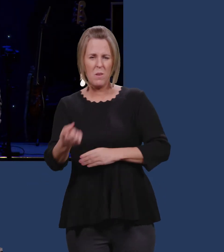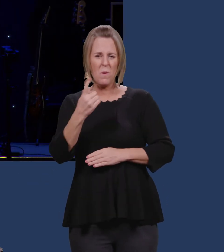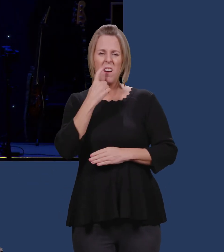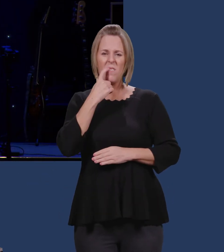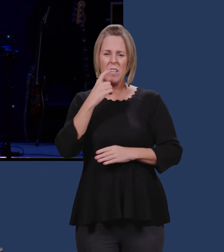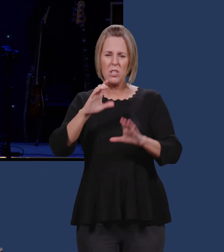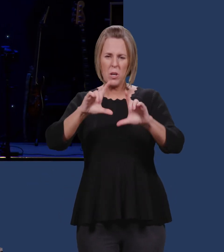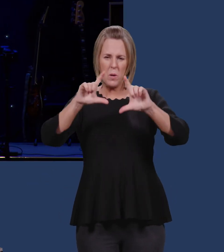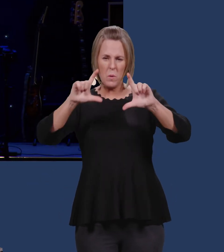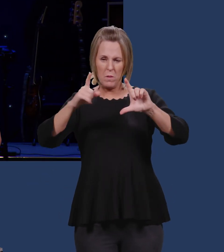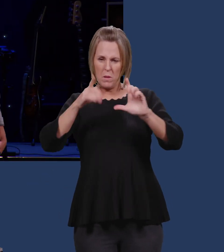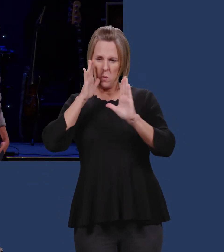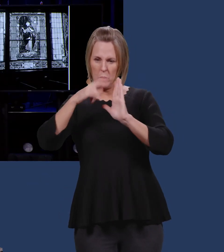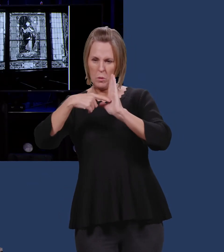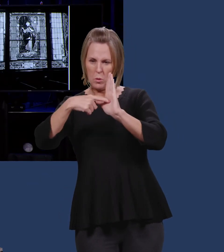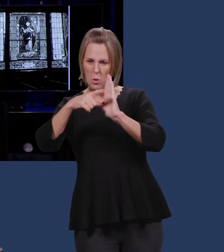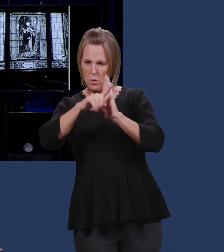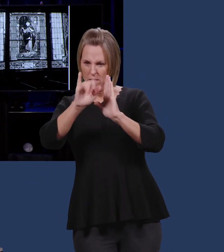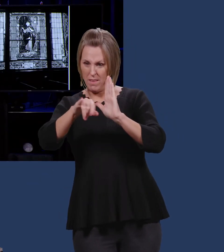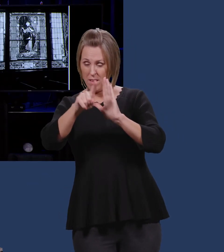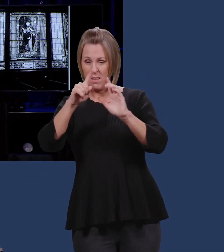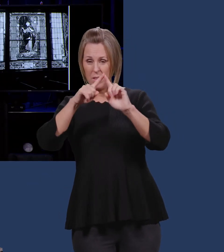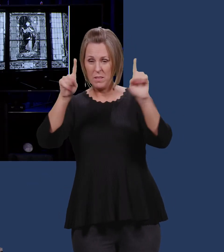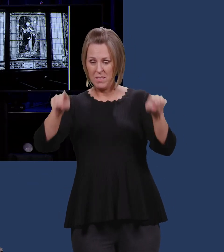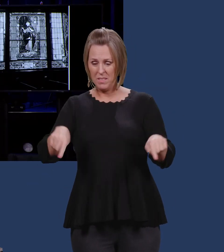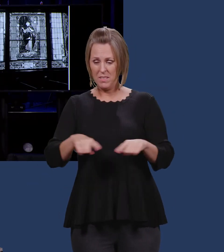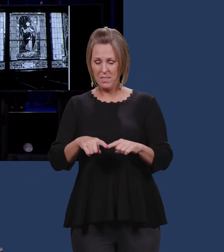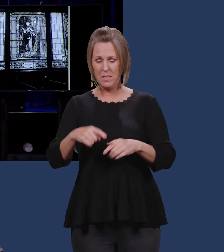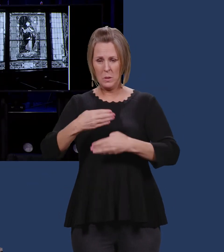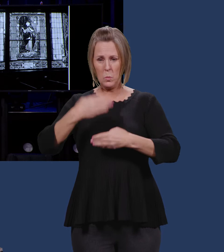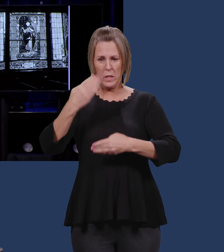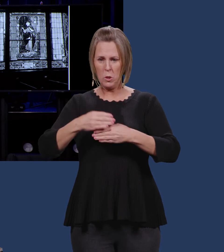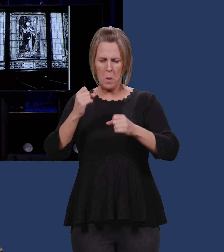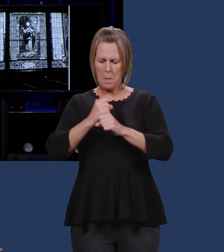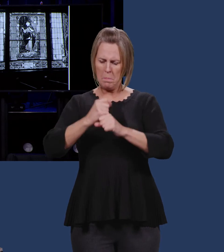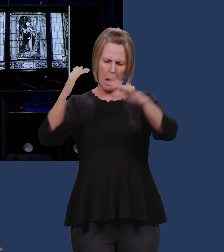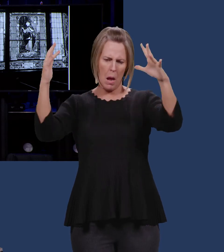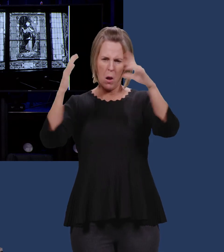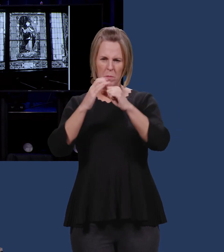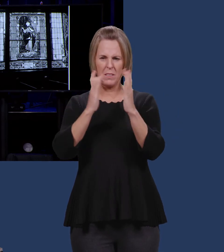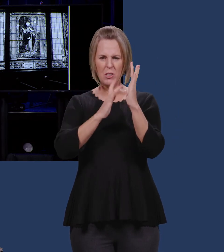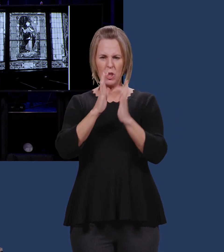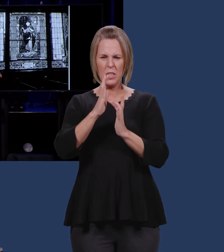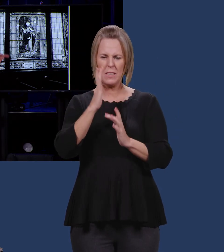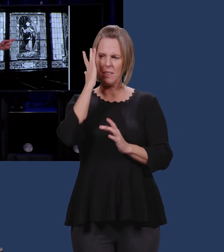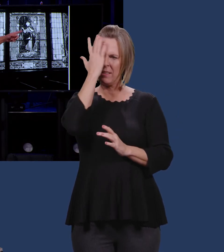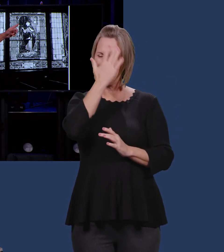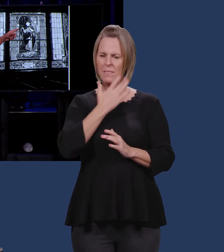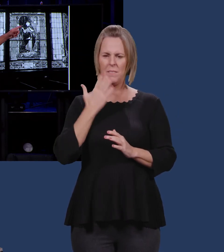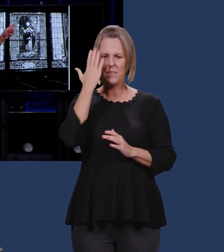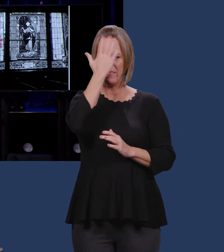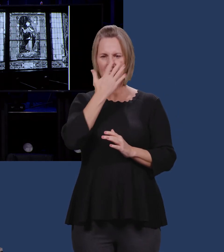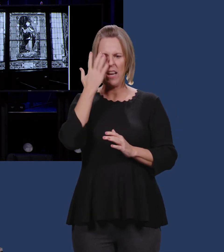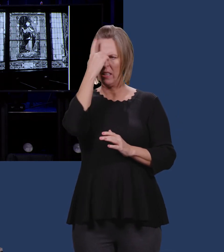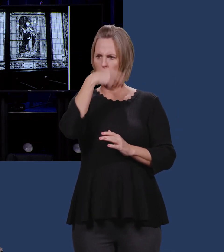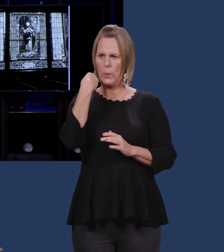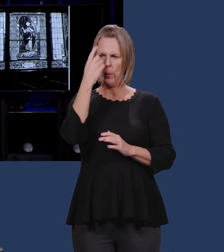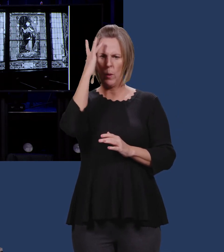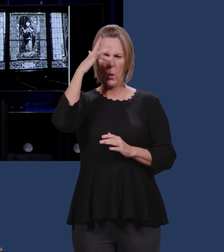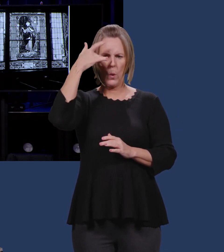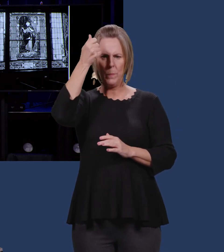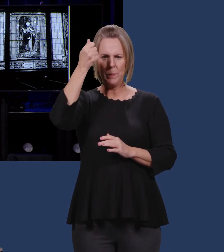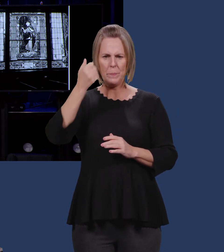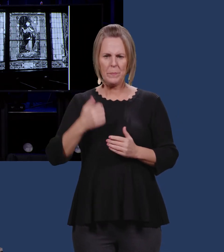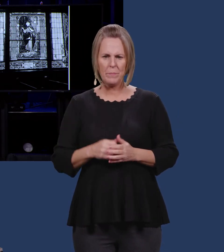in this black church in Birmingham. This is the stained glass window, and as you can see, the only part of this window